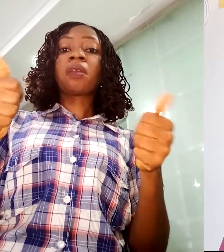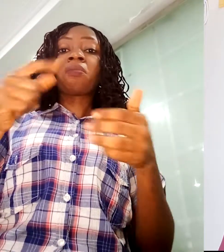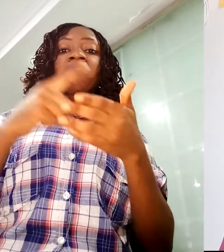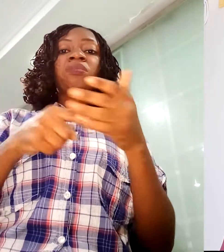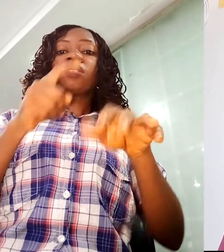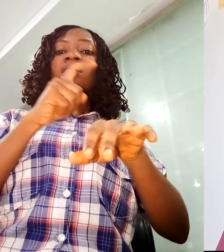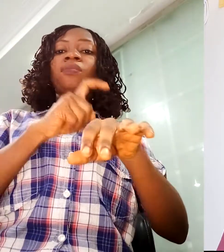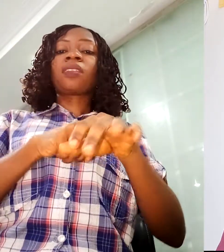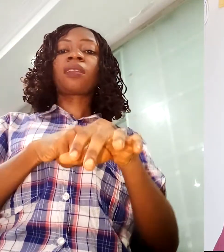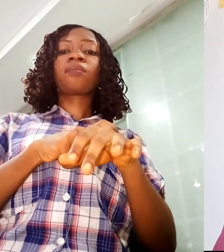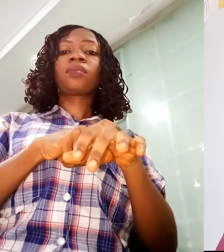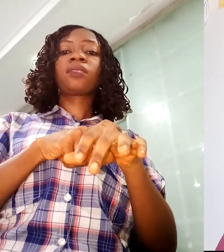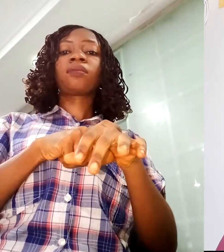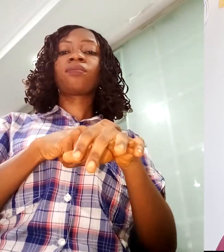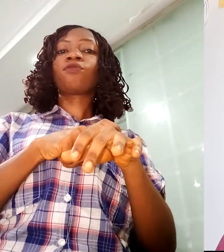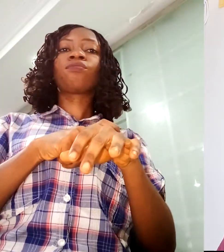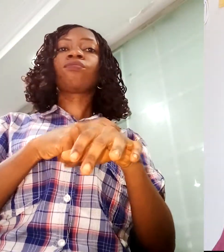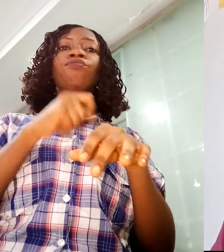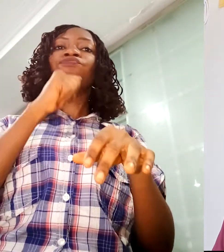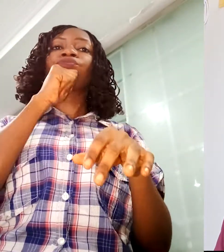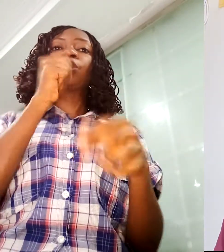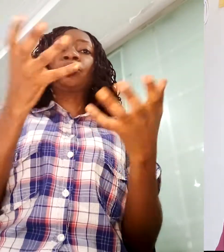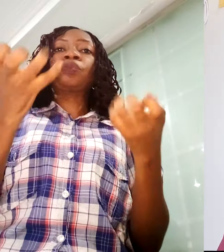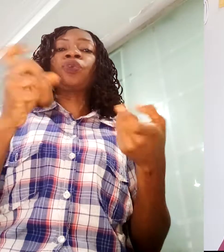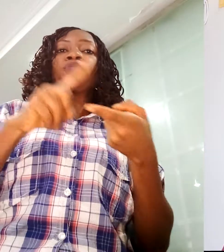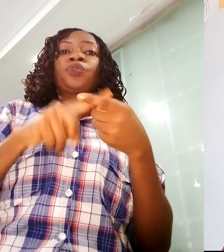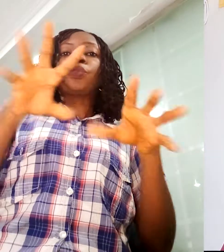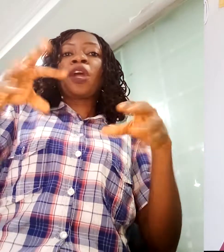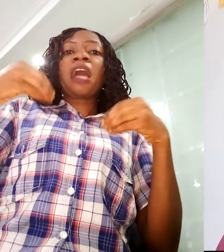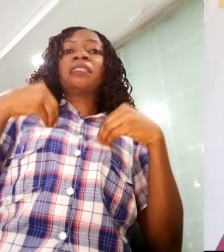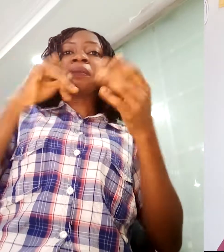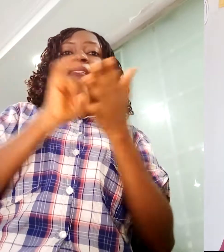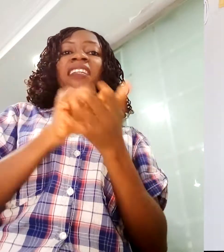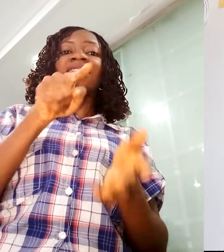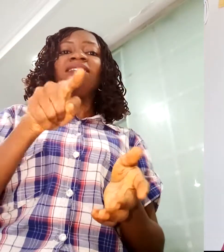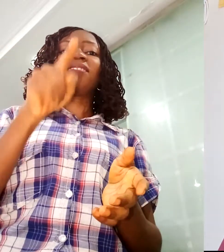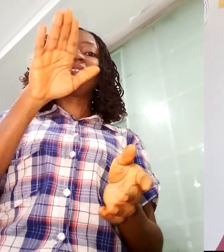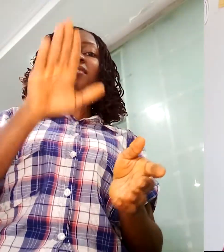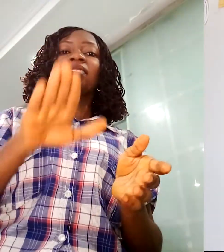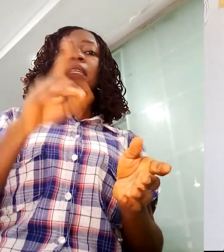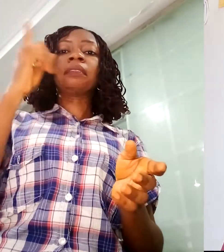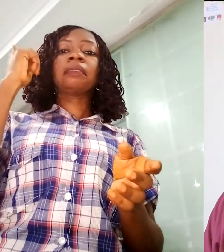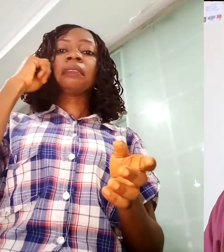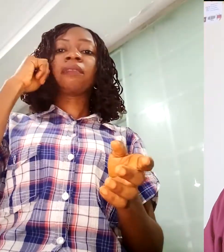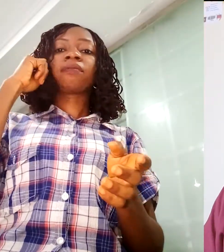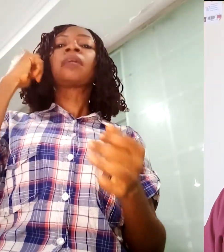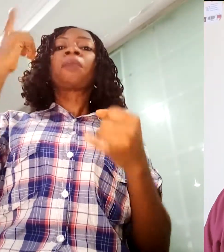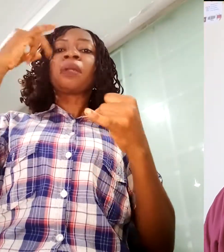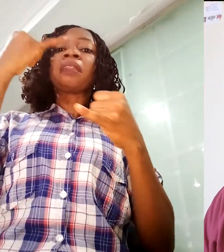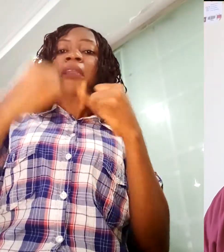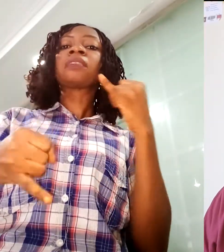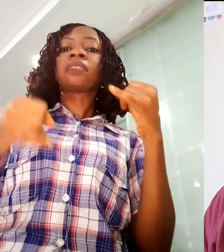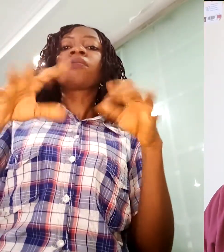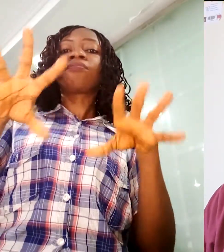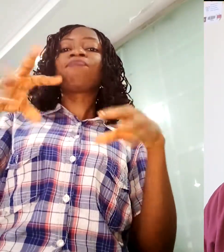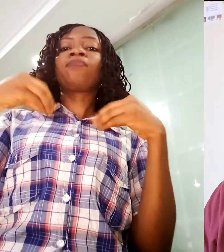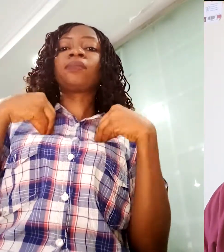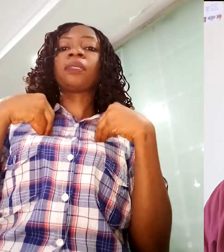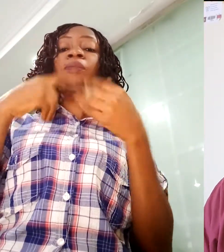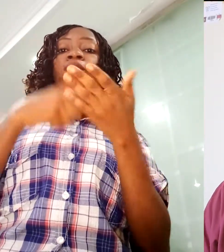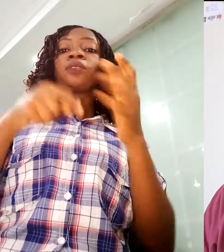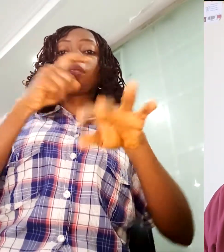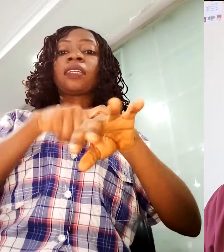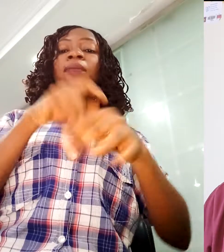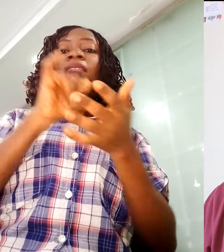and sometimes rejecting and then finally accepting. Sometimes,